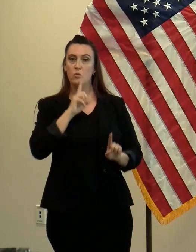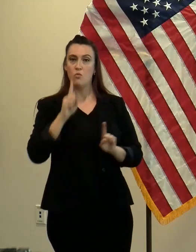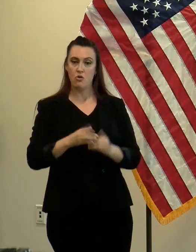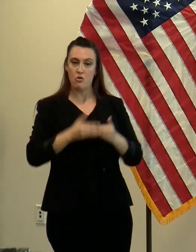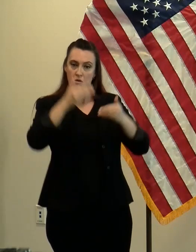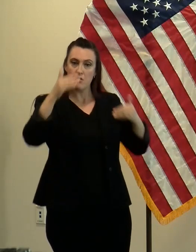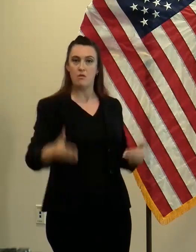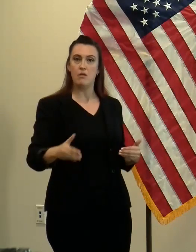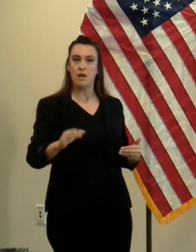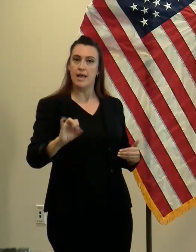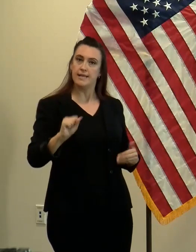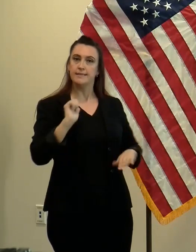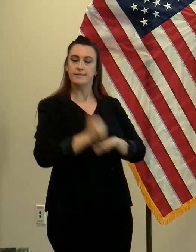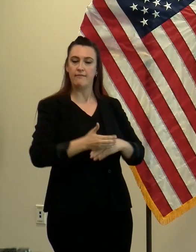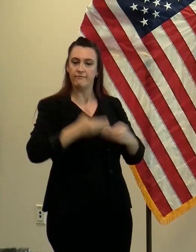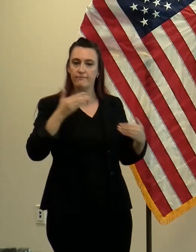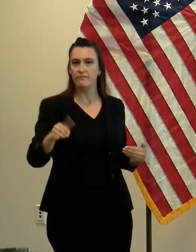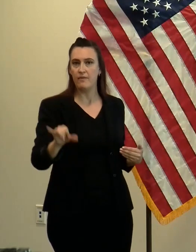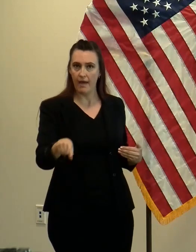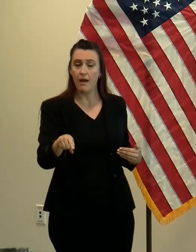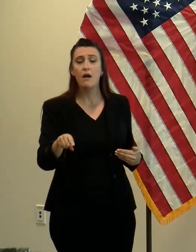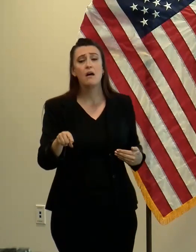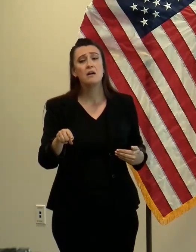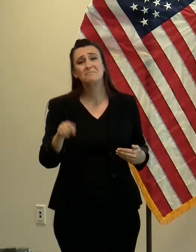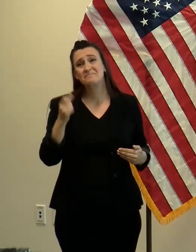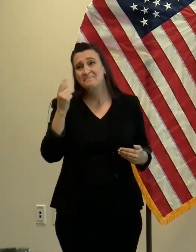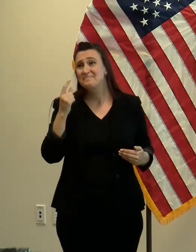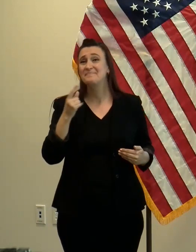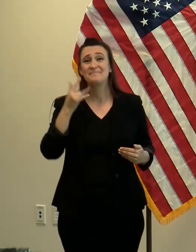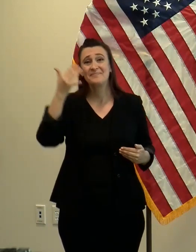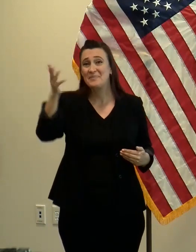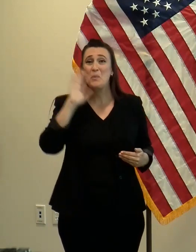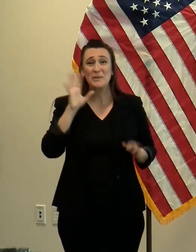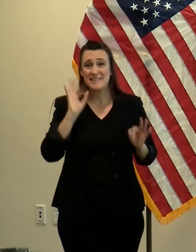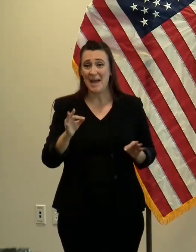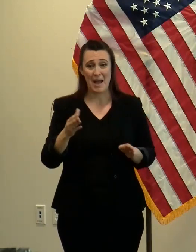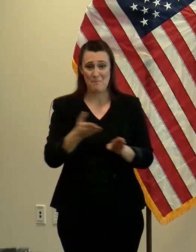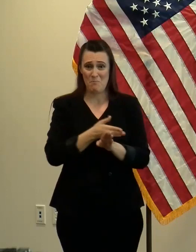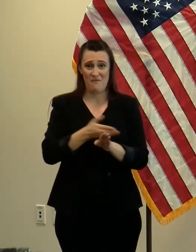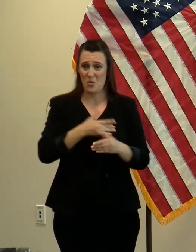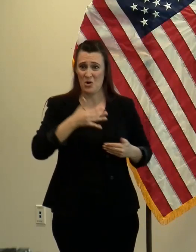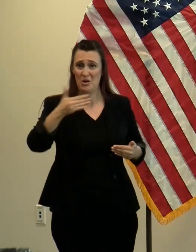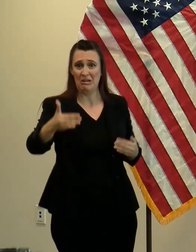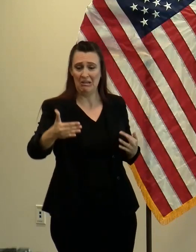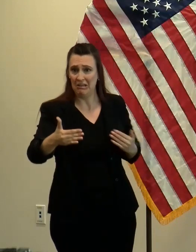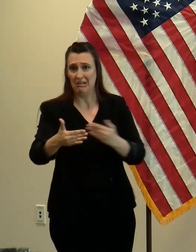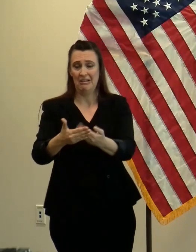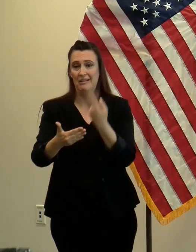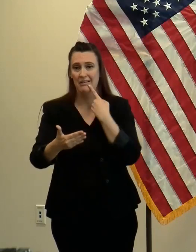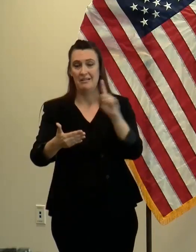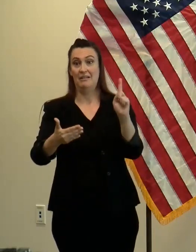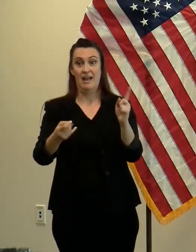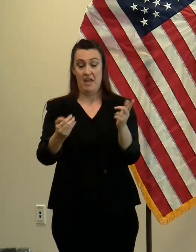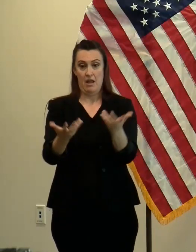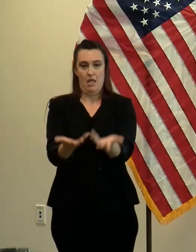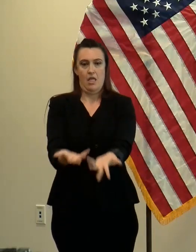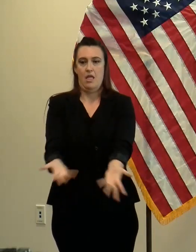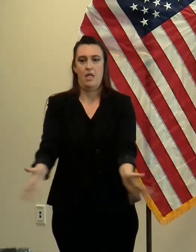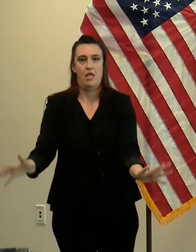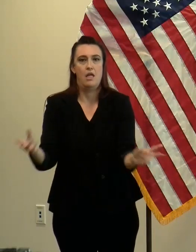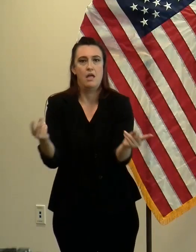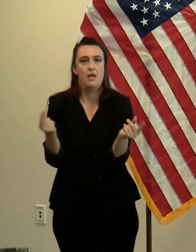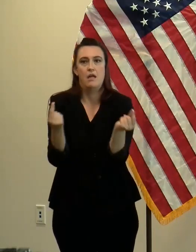goes until. A decision's going to have to be made sometime before April 30th, but until we have a lot of